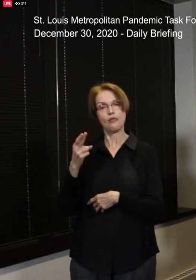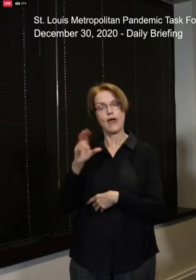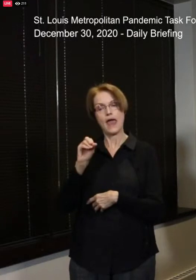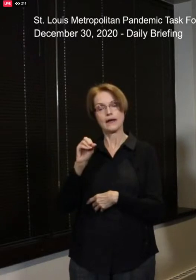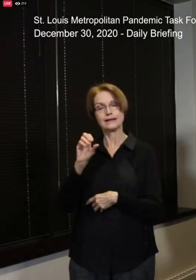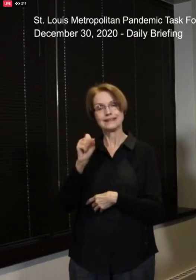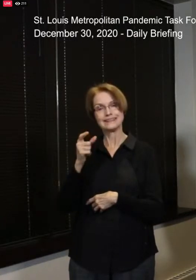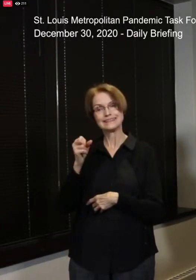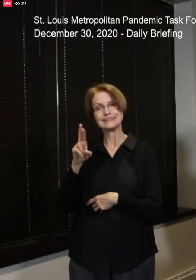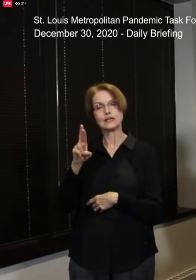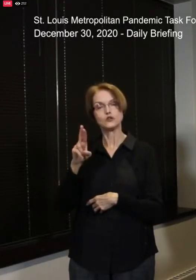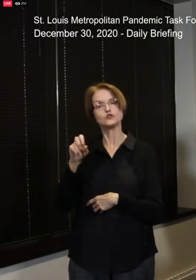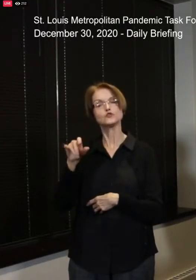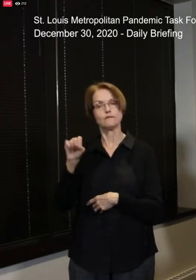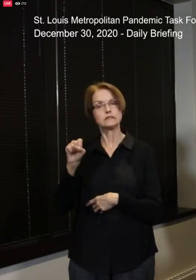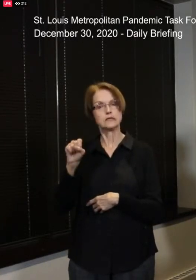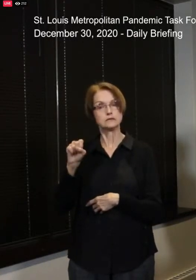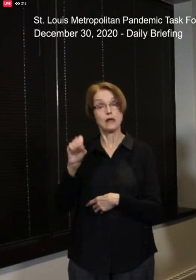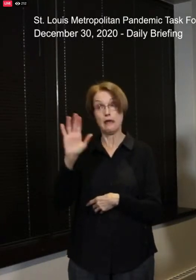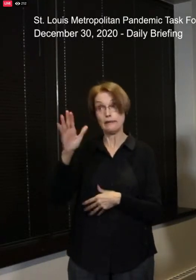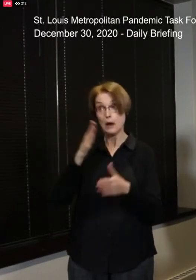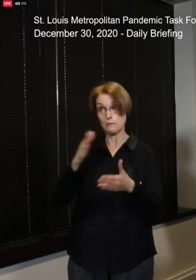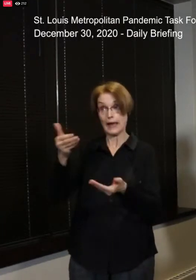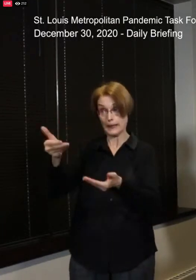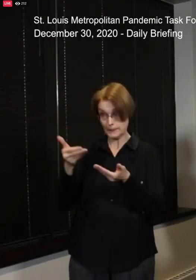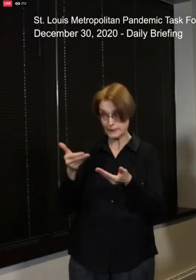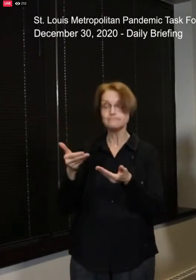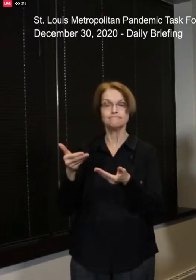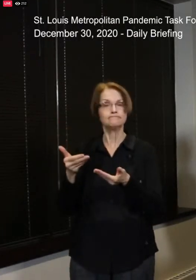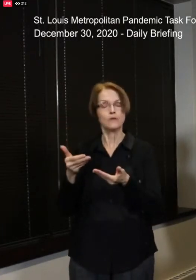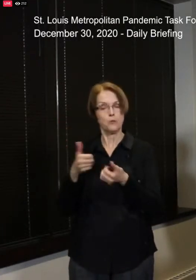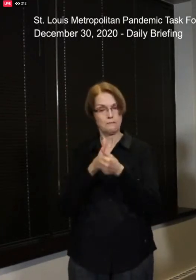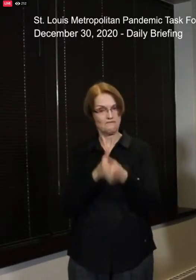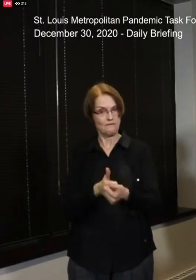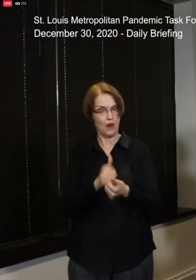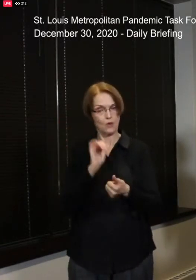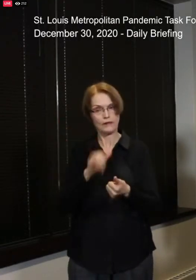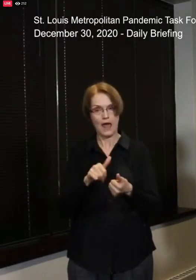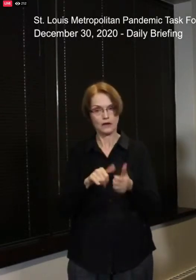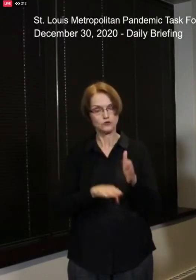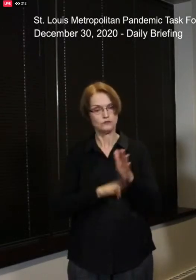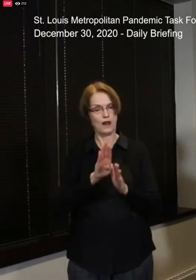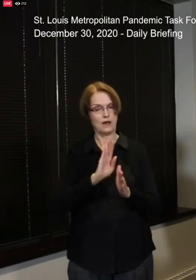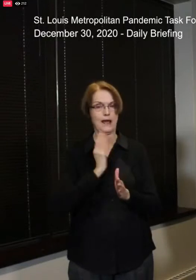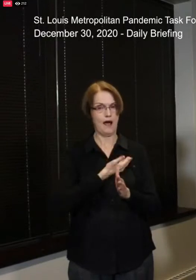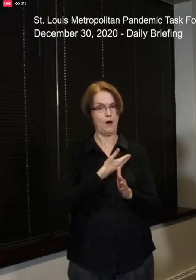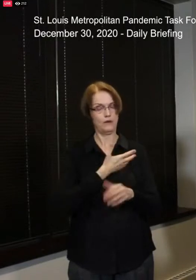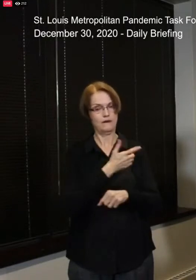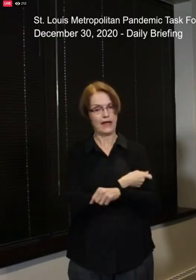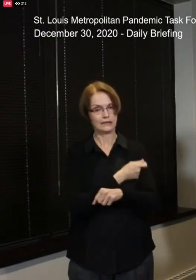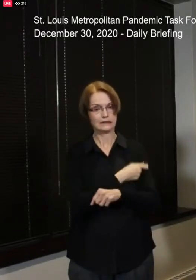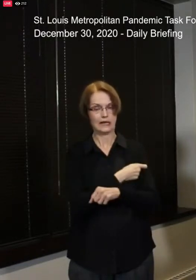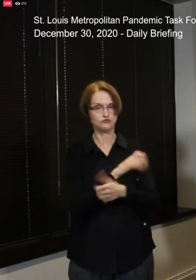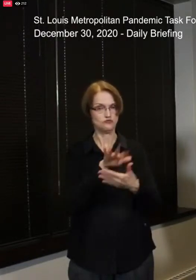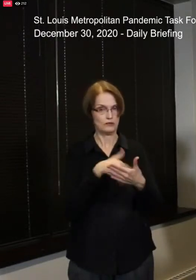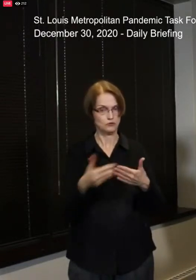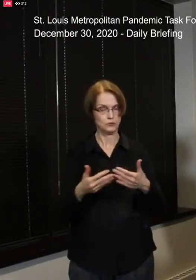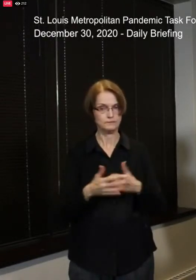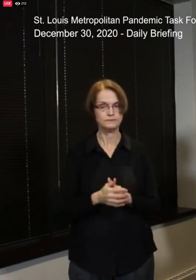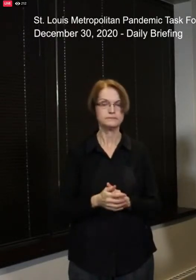their playbook, and we've been using that to develop our vaccination campaigns.